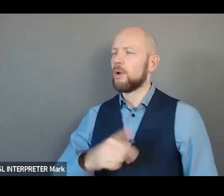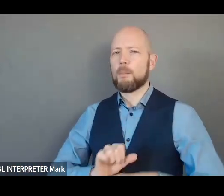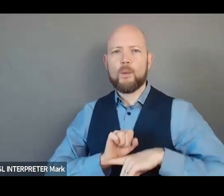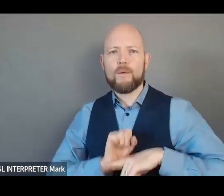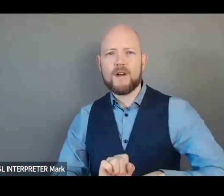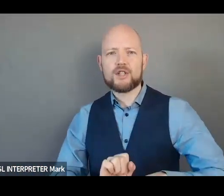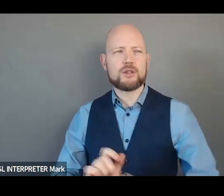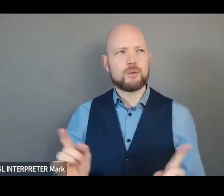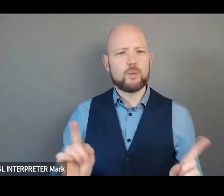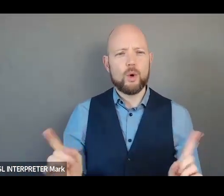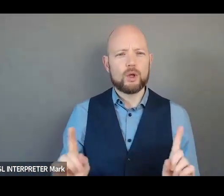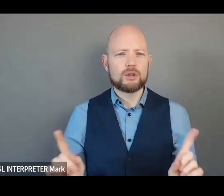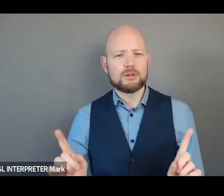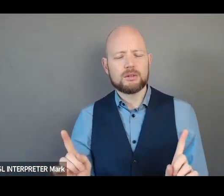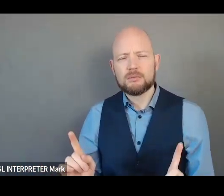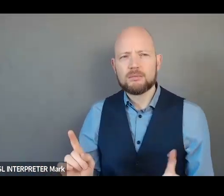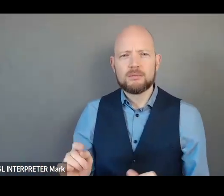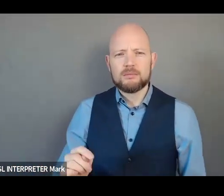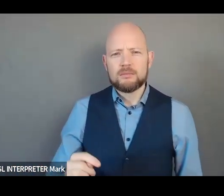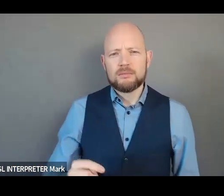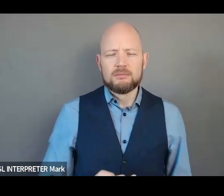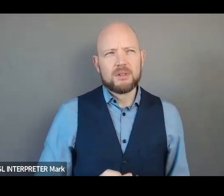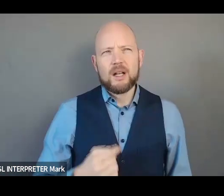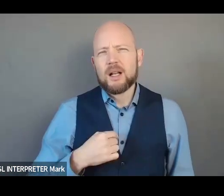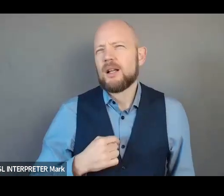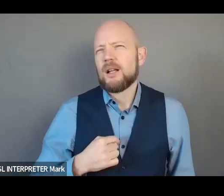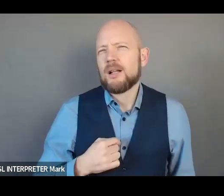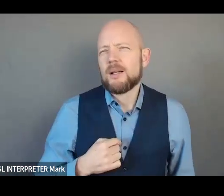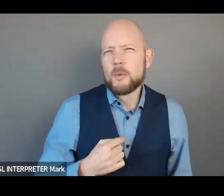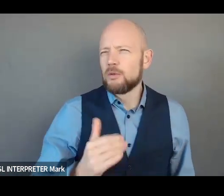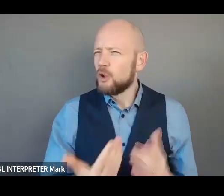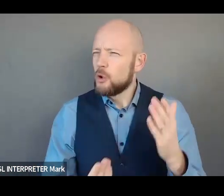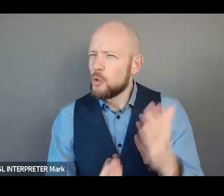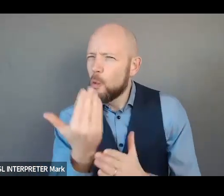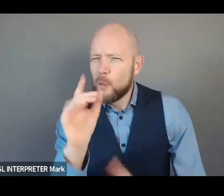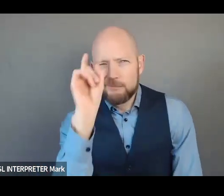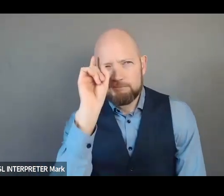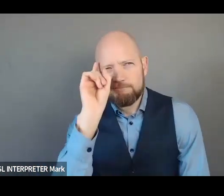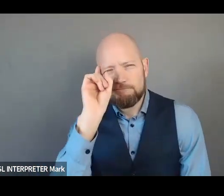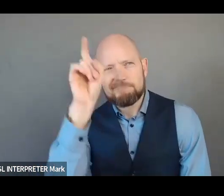be some way we can come up with new and innovative